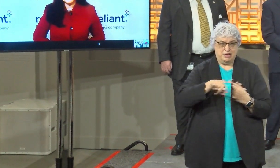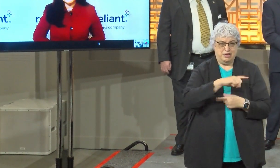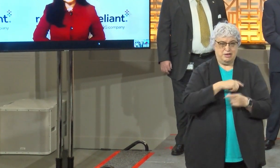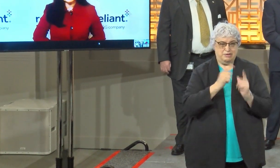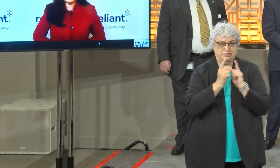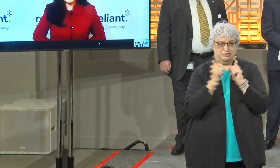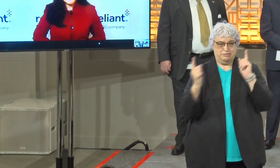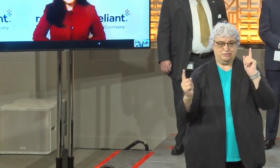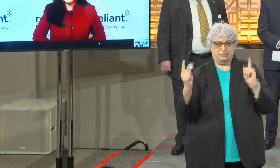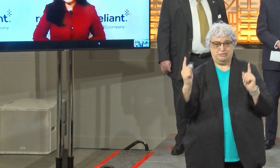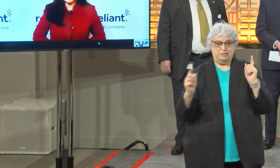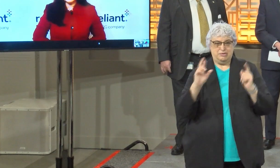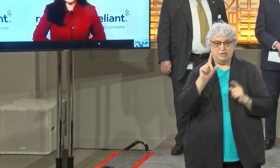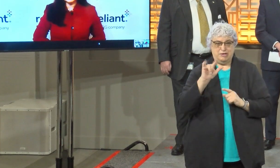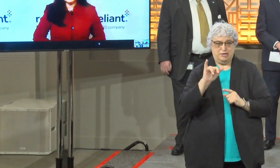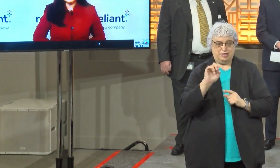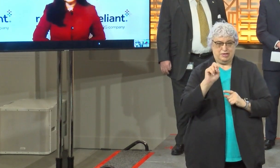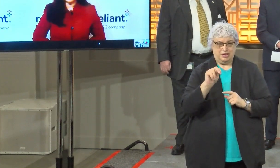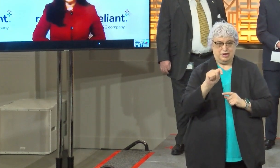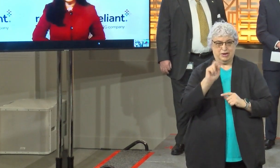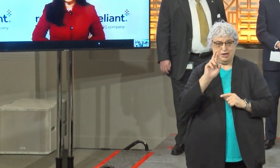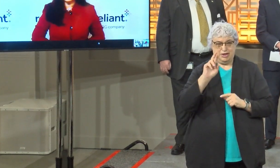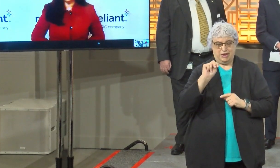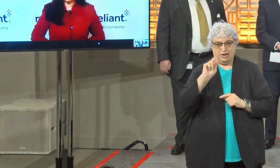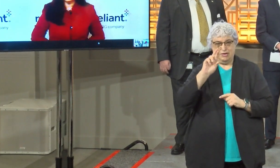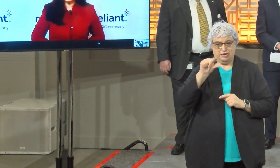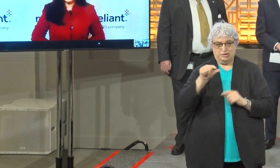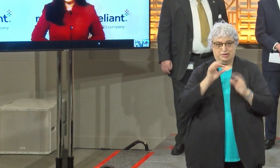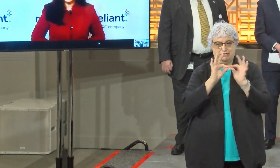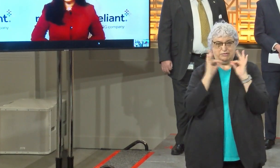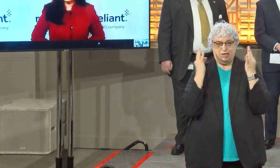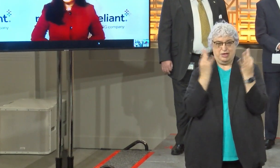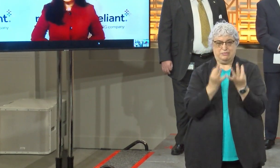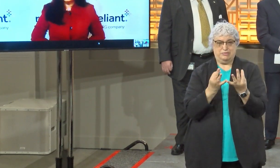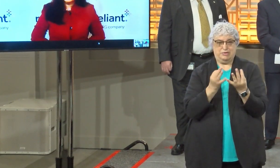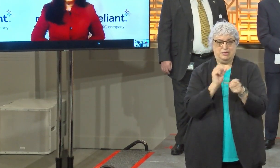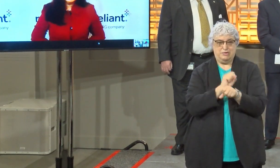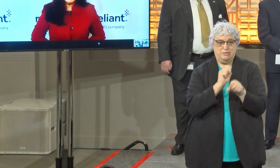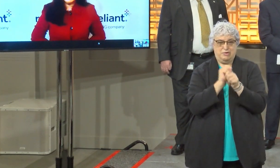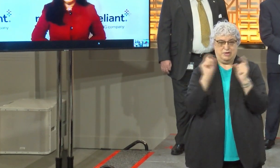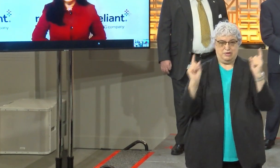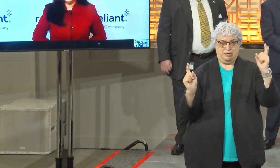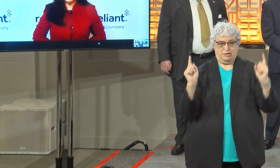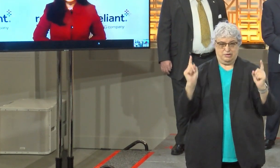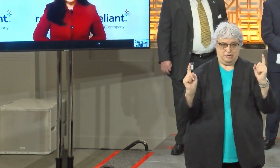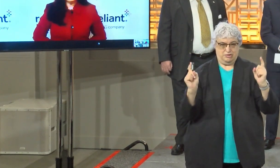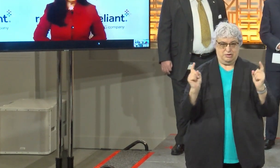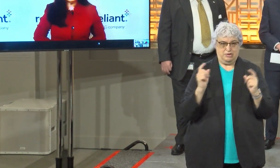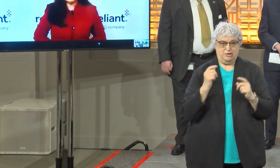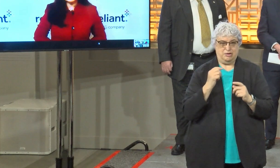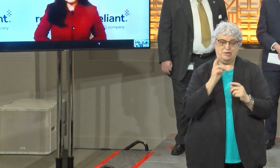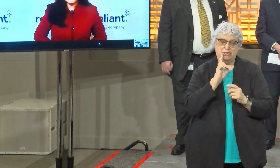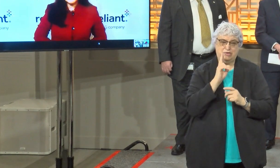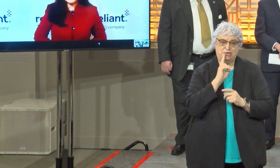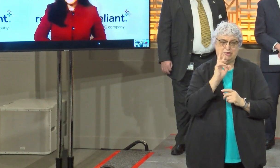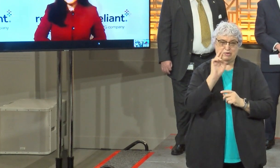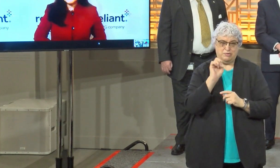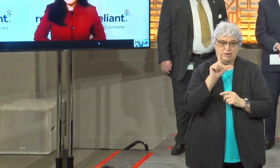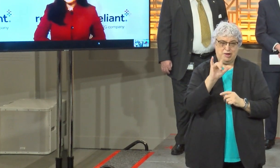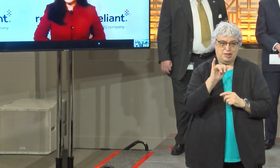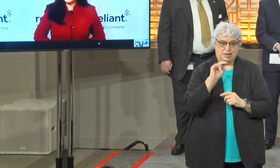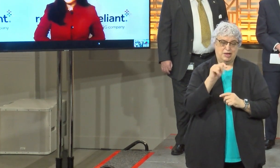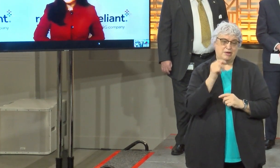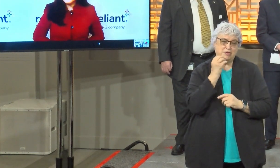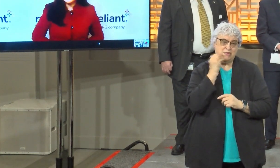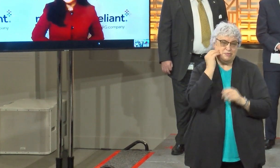virtually as the Reliant and NRG family continue to do our work remotely when we can. Houston is Reliant's hometown,